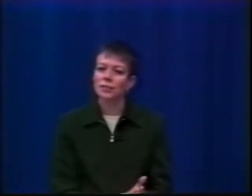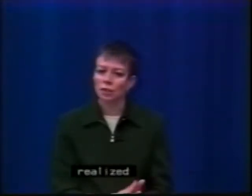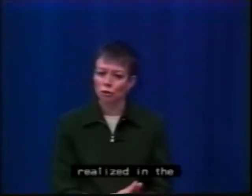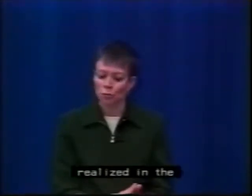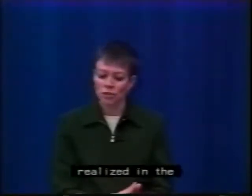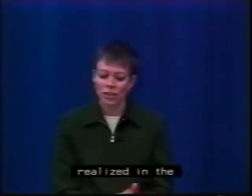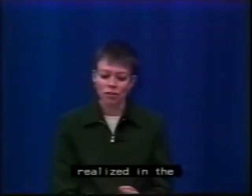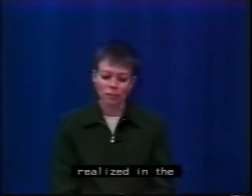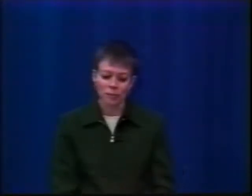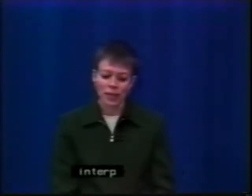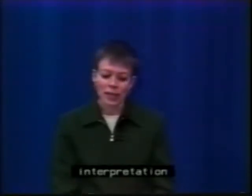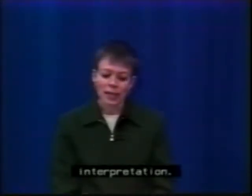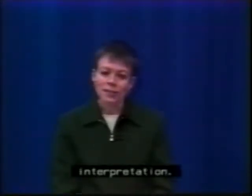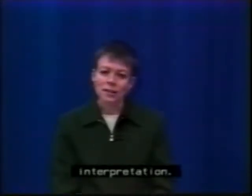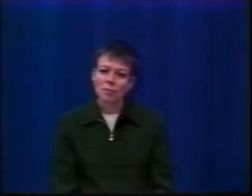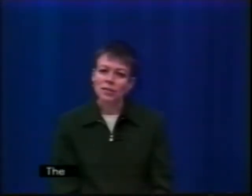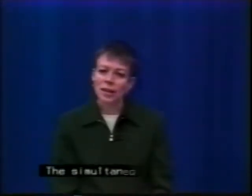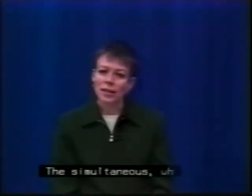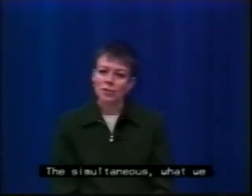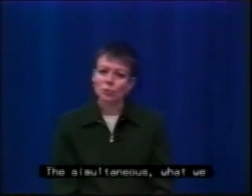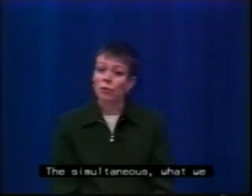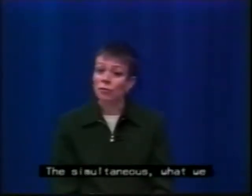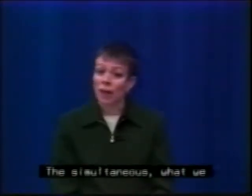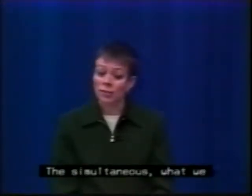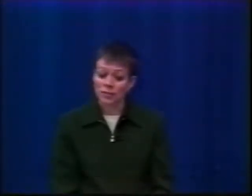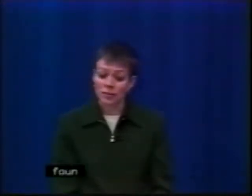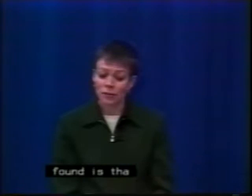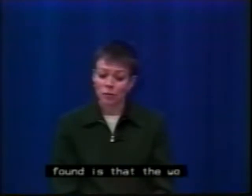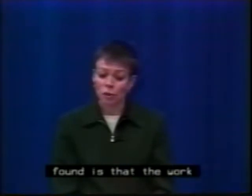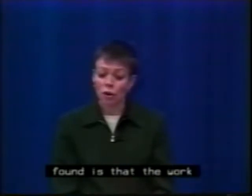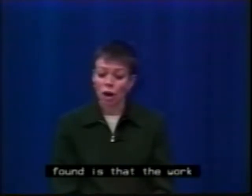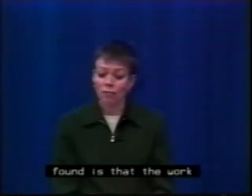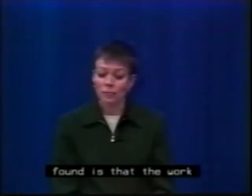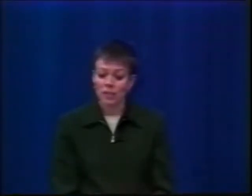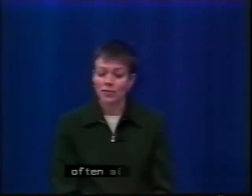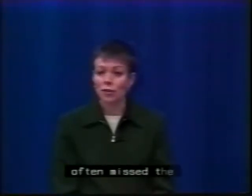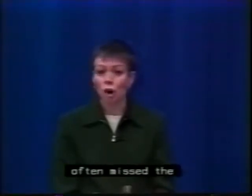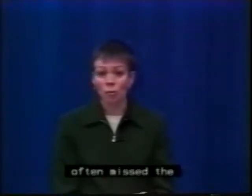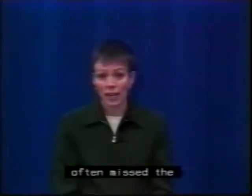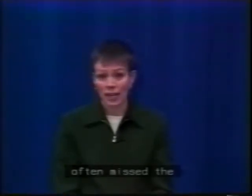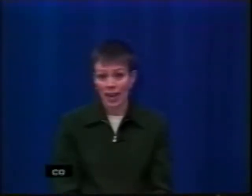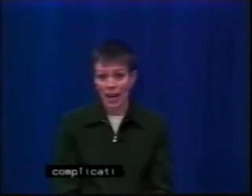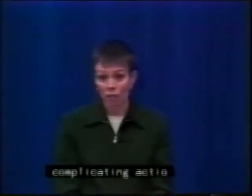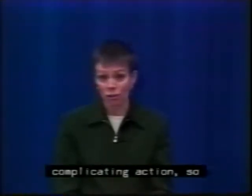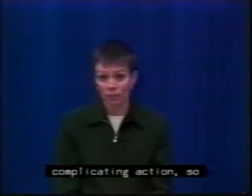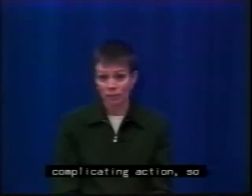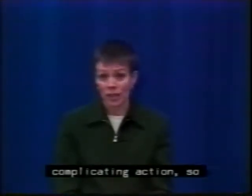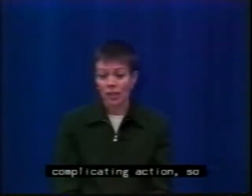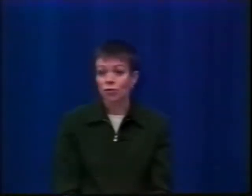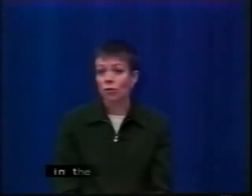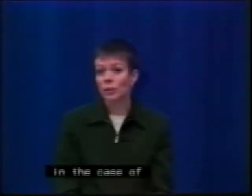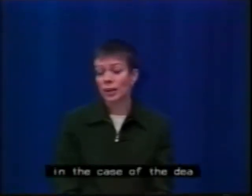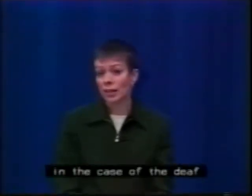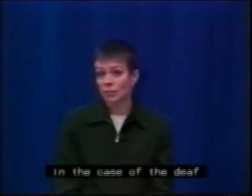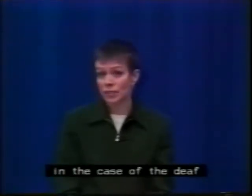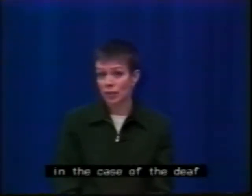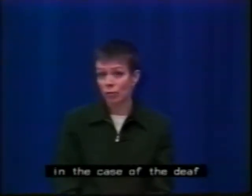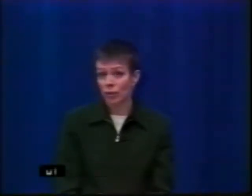in the interpretation. The simultaneous, what we found is that the work often missed the complicating action. So in the case of a deaf